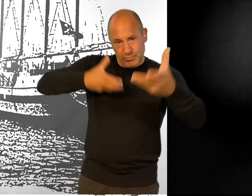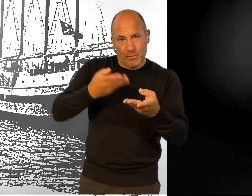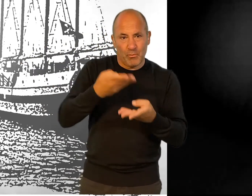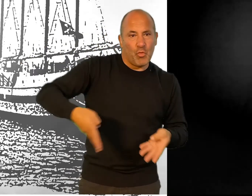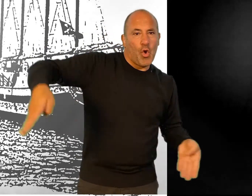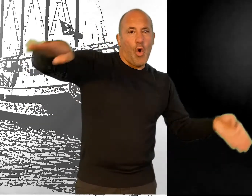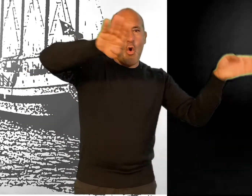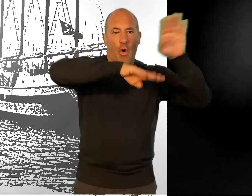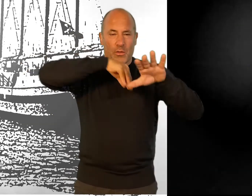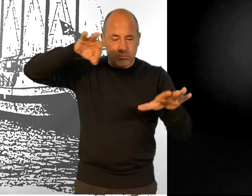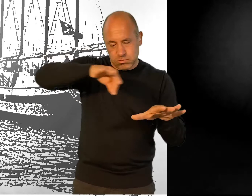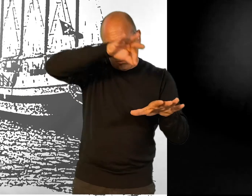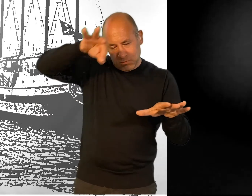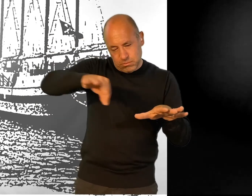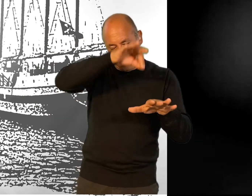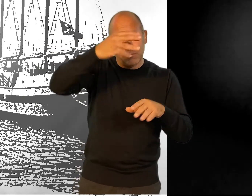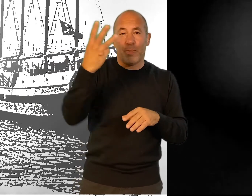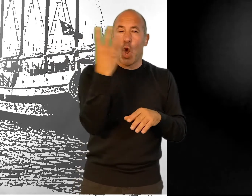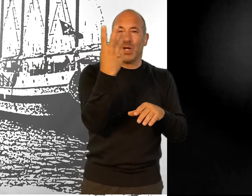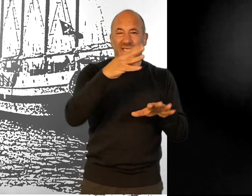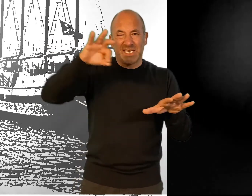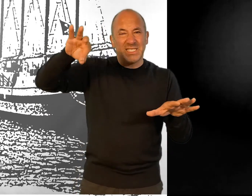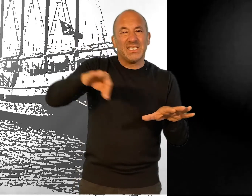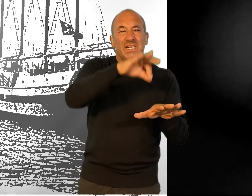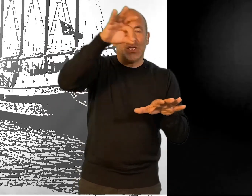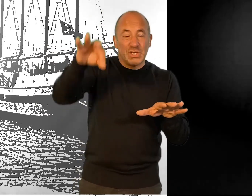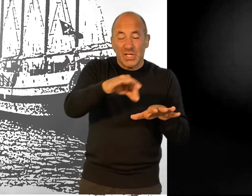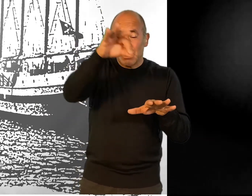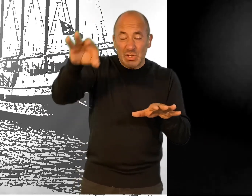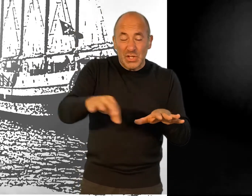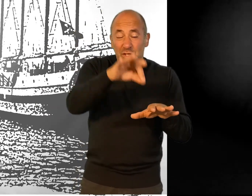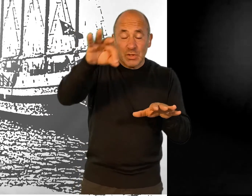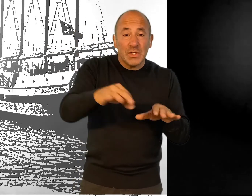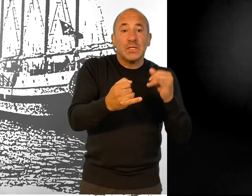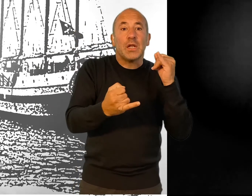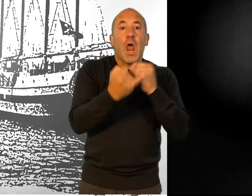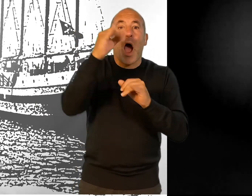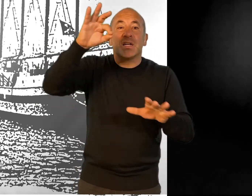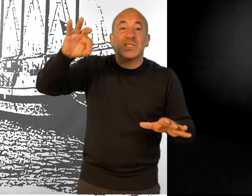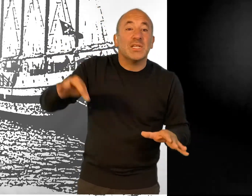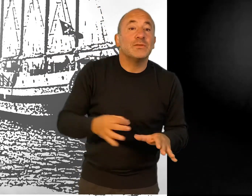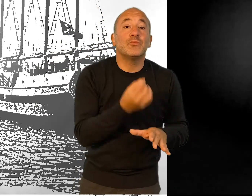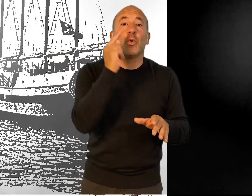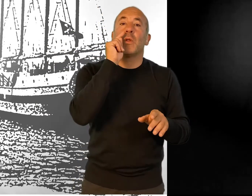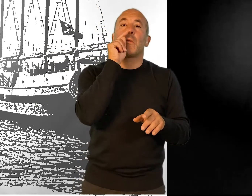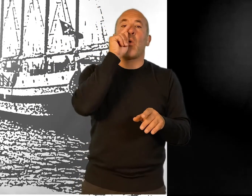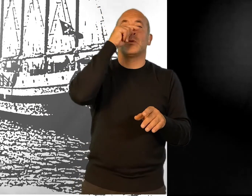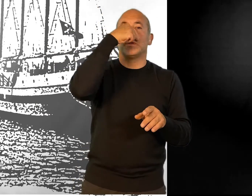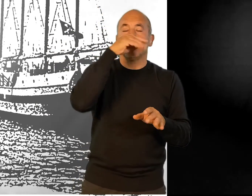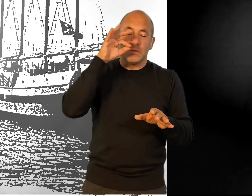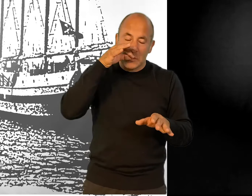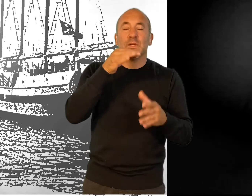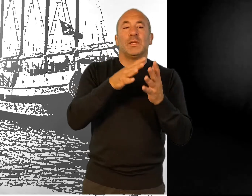with 13 stitches, the last one through the nose to make sure they are dead and don't follow the ship.